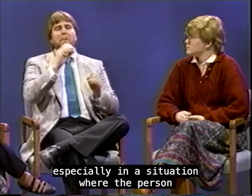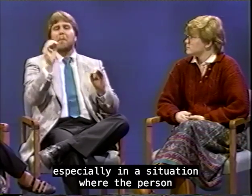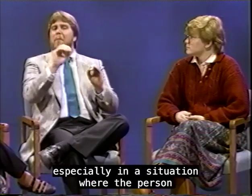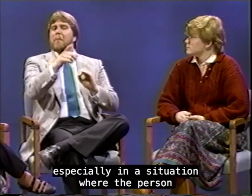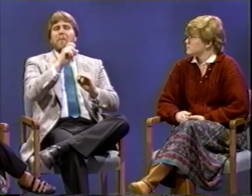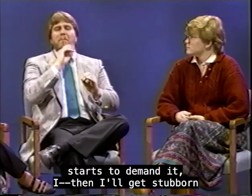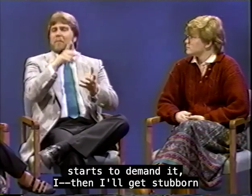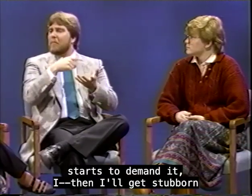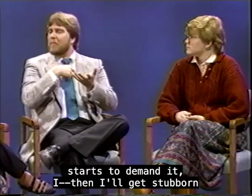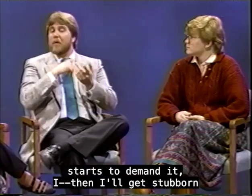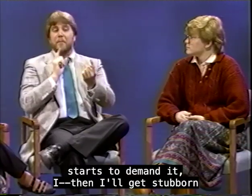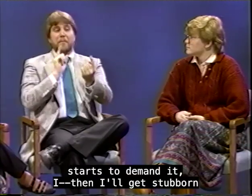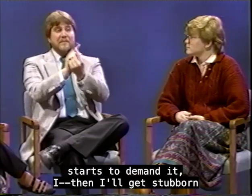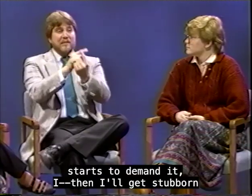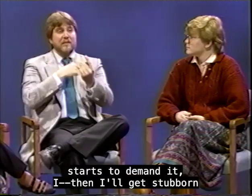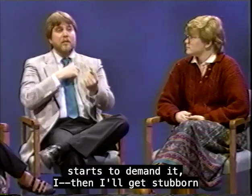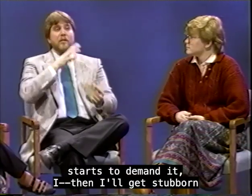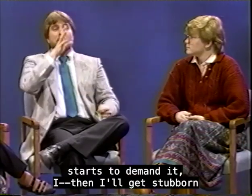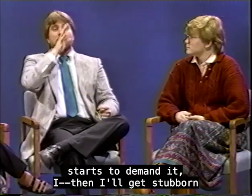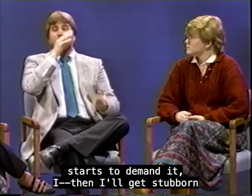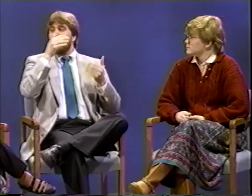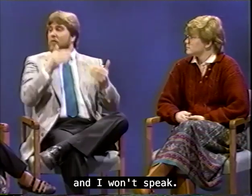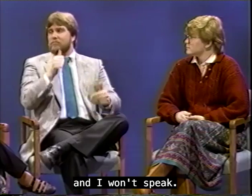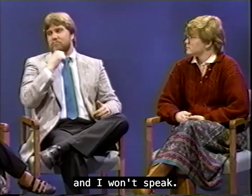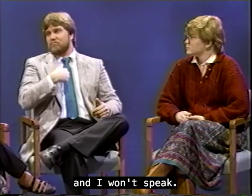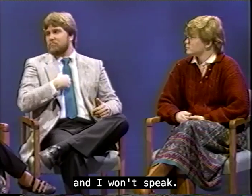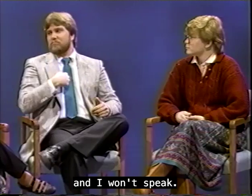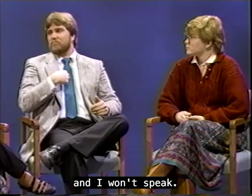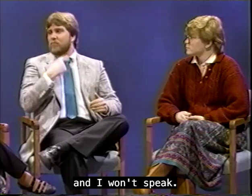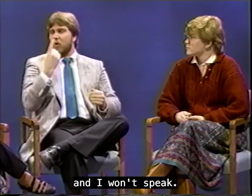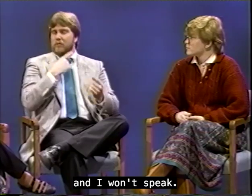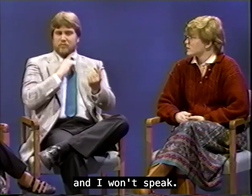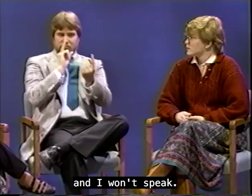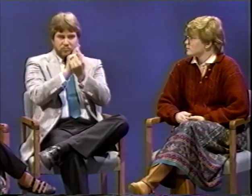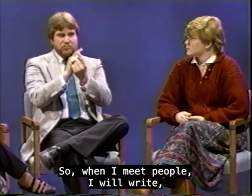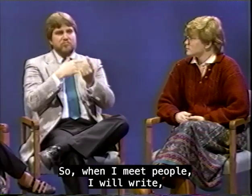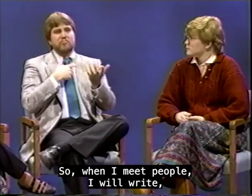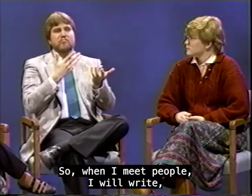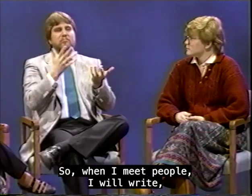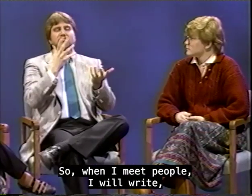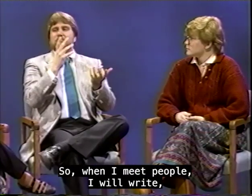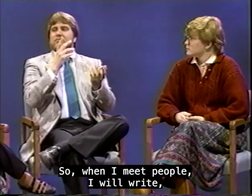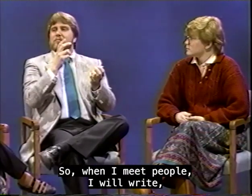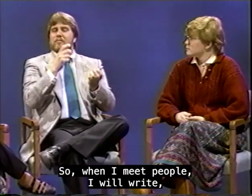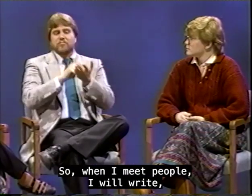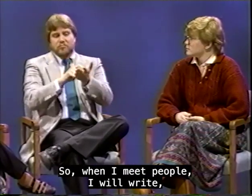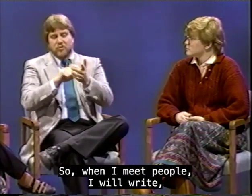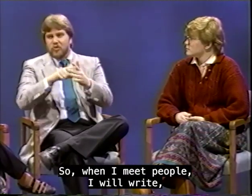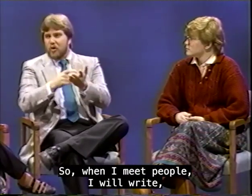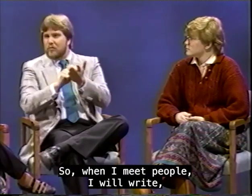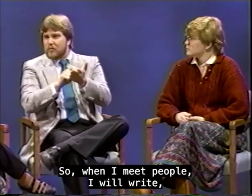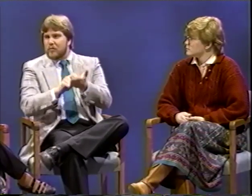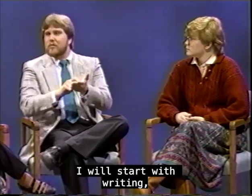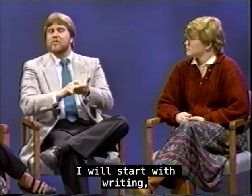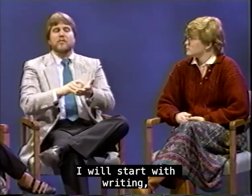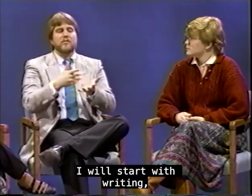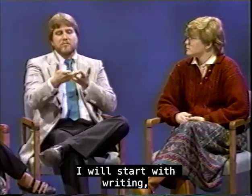person starts to demand it, then I'll get stubborn and I won't speak. So when I meet people, I will write. I will start with